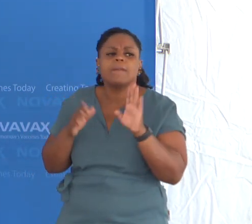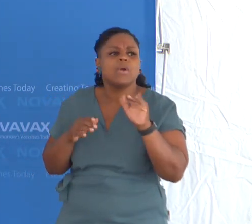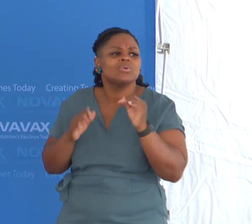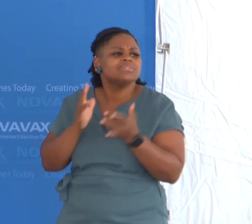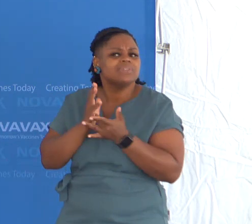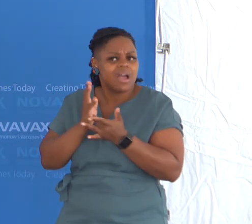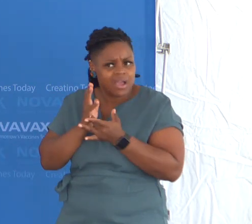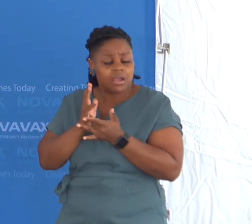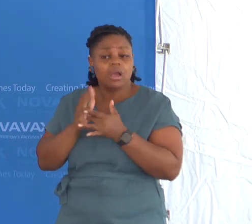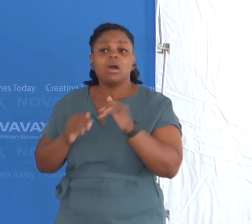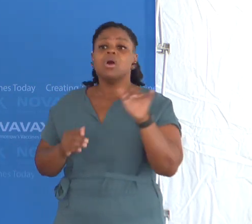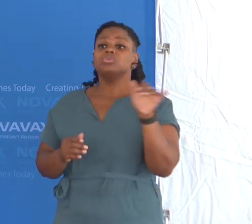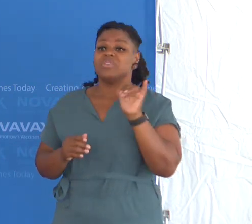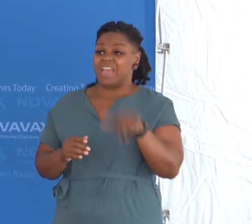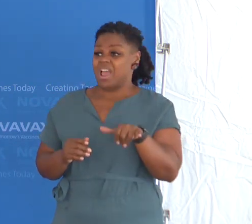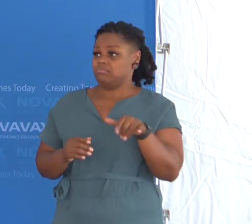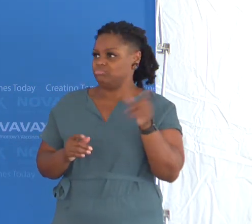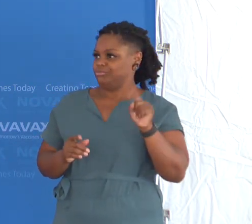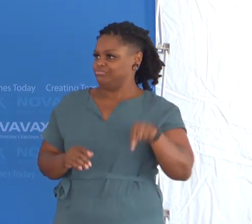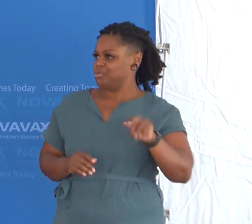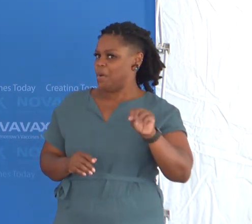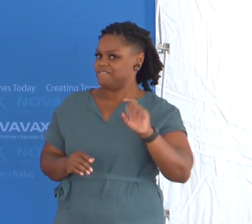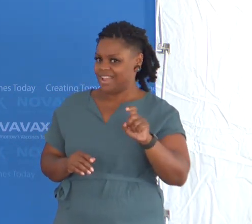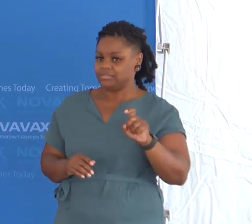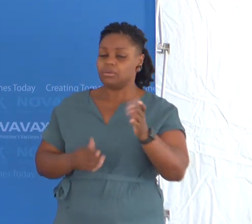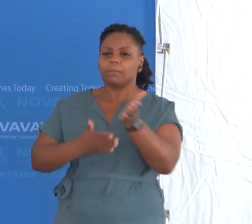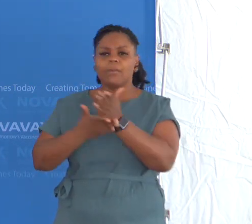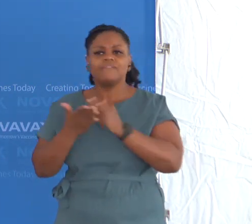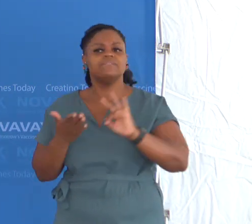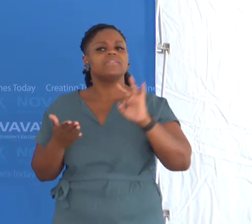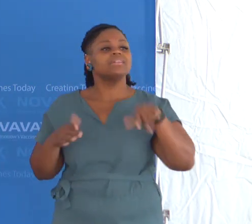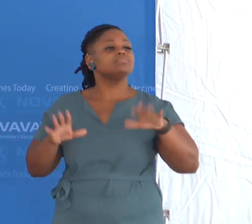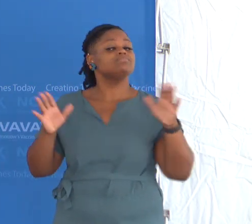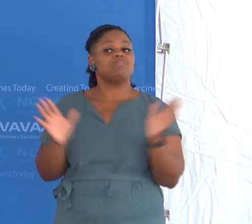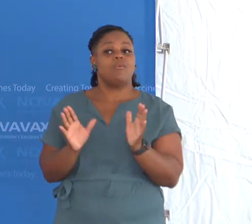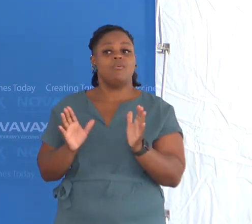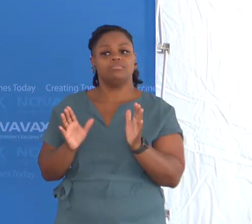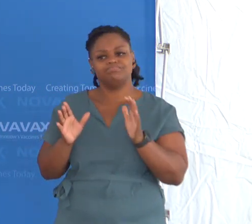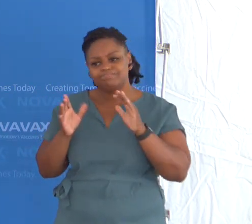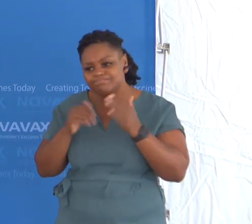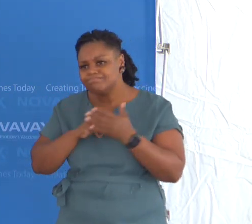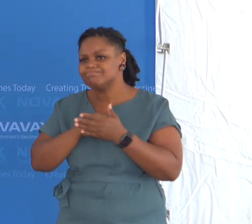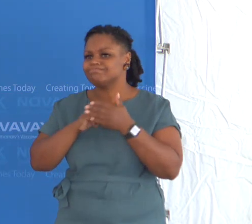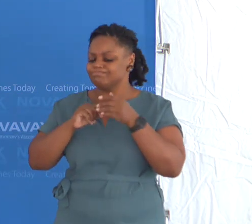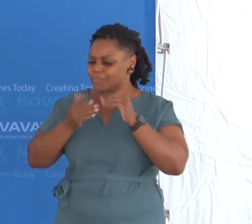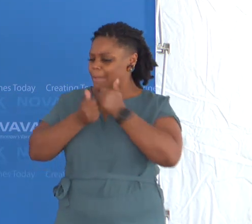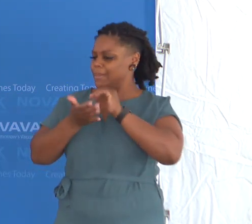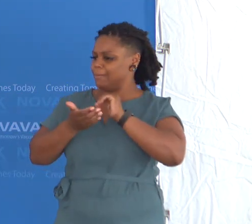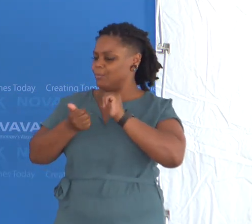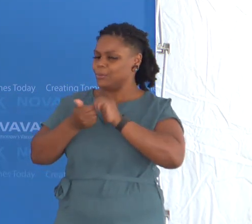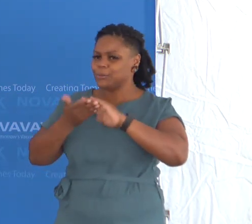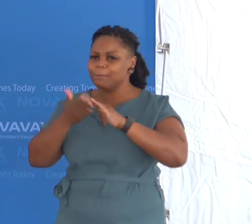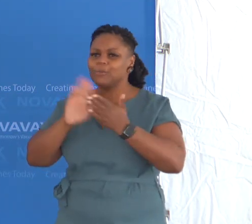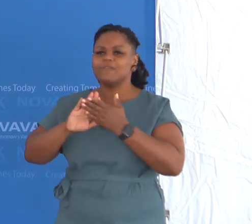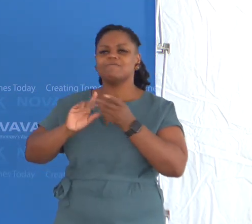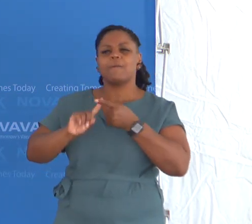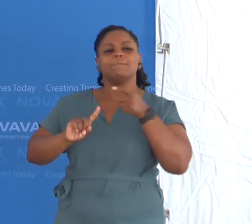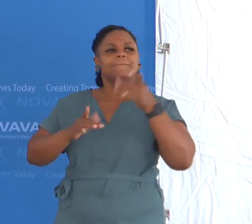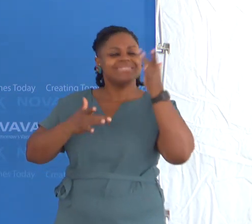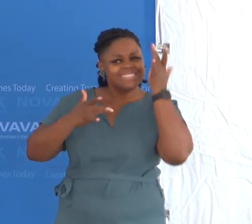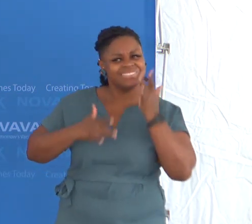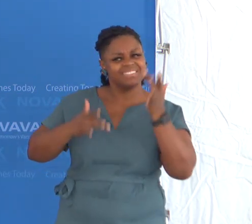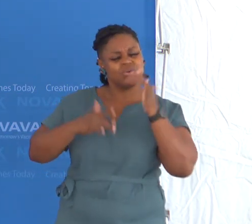part and parcel of their communities, and they're helping their communities not just recover from the disease, but recover economically as